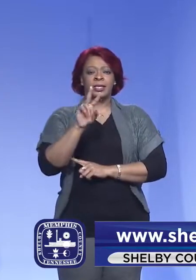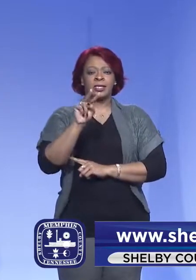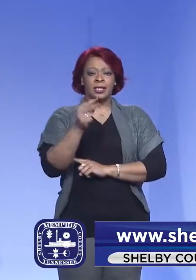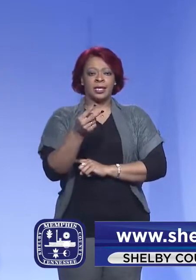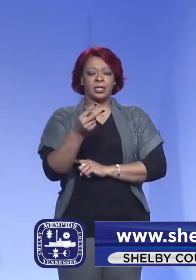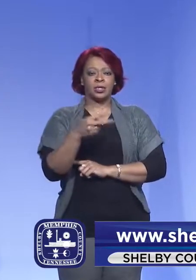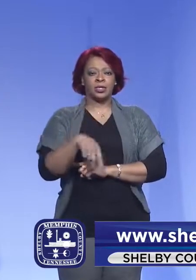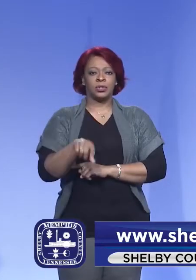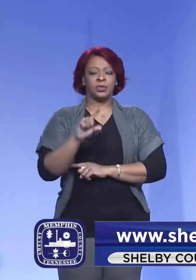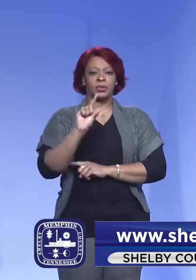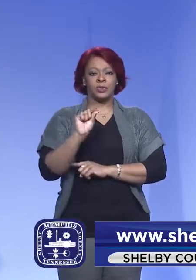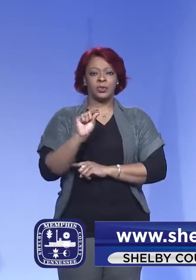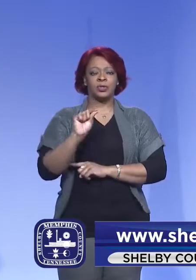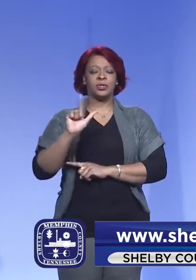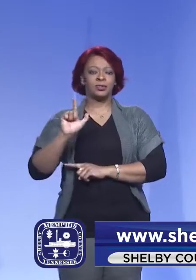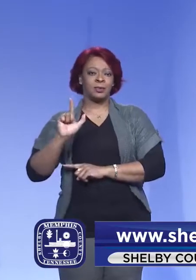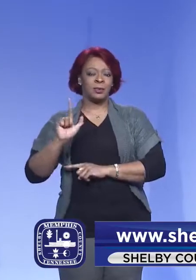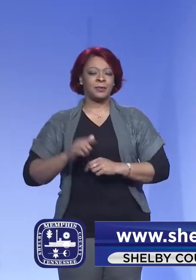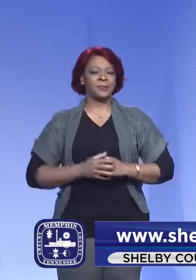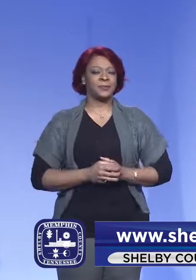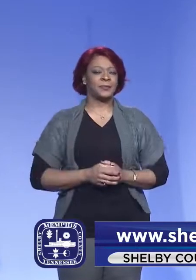2nd, 2021.